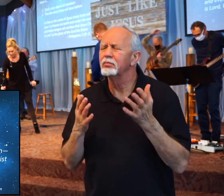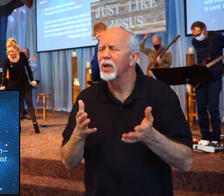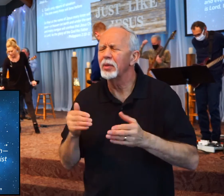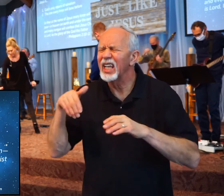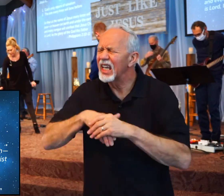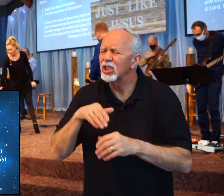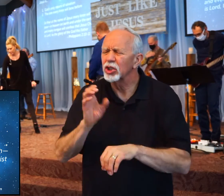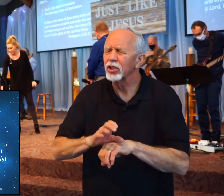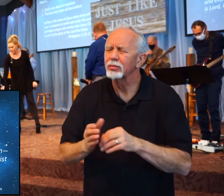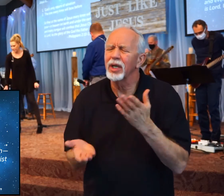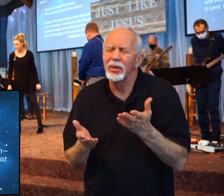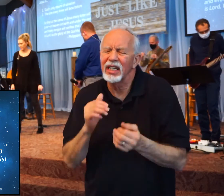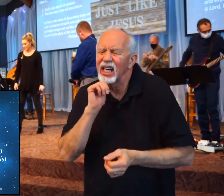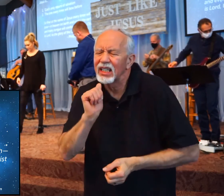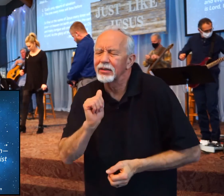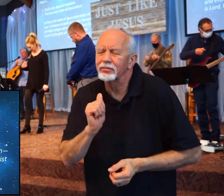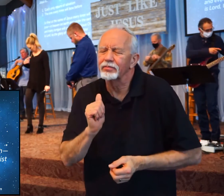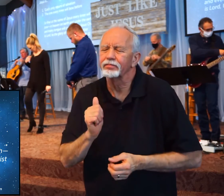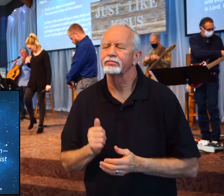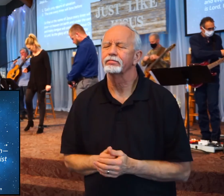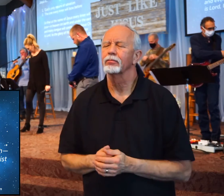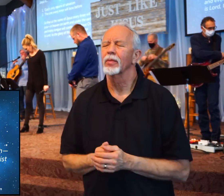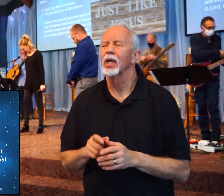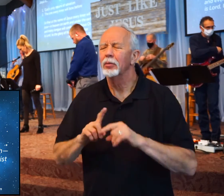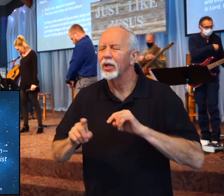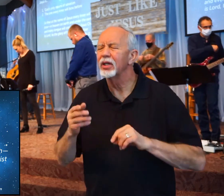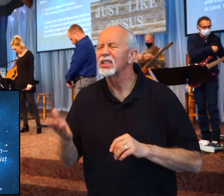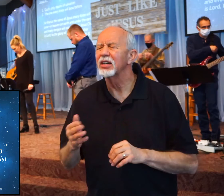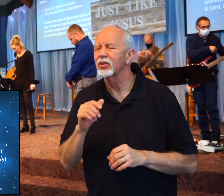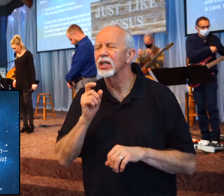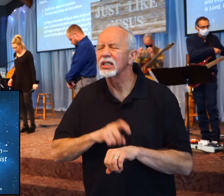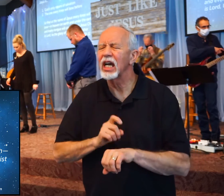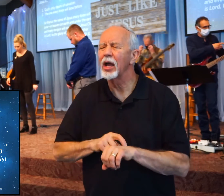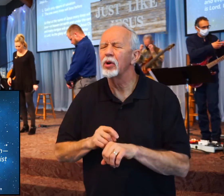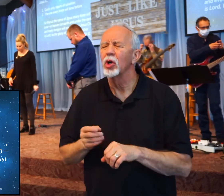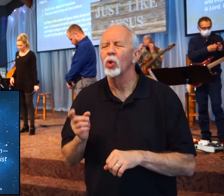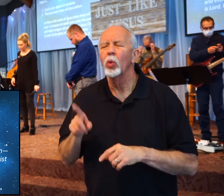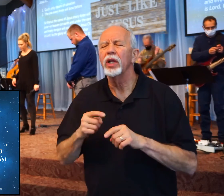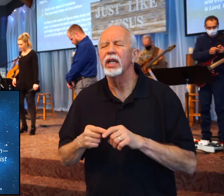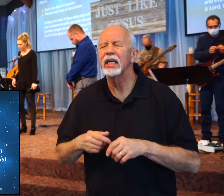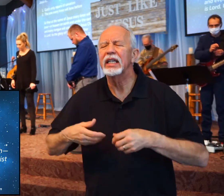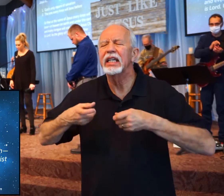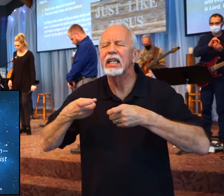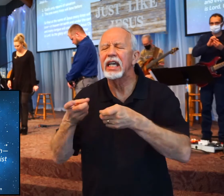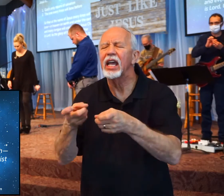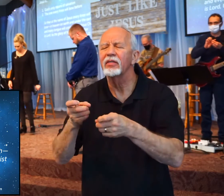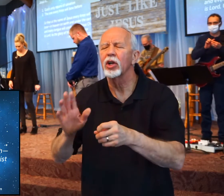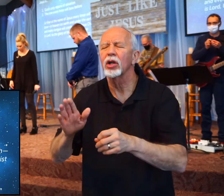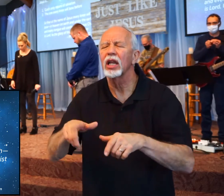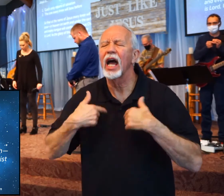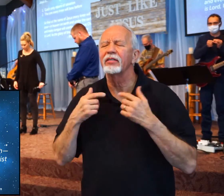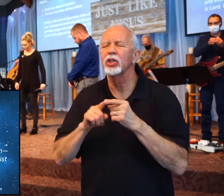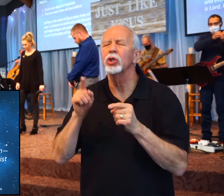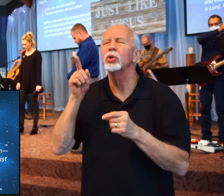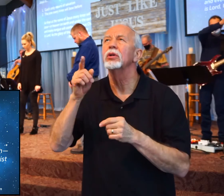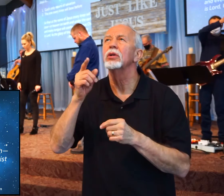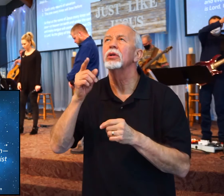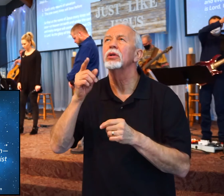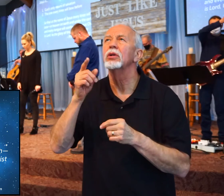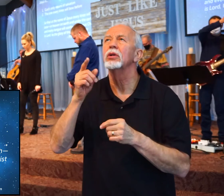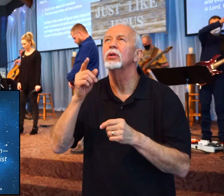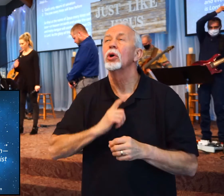church, maybe not. But there's never been a time when they have given their life to you, Lord. And said, Jesus,